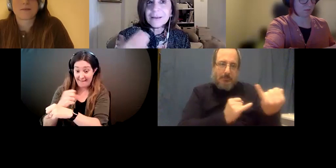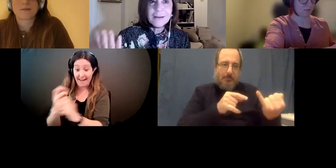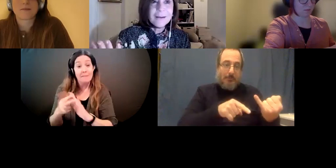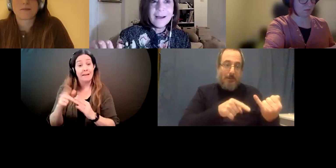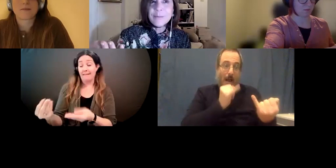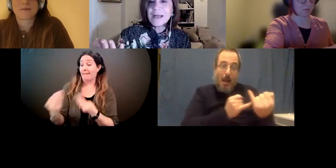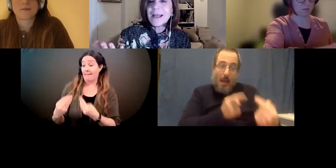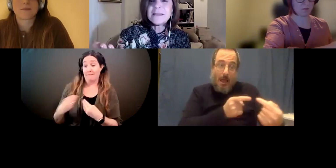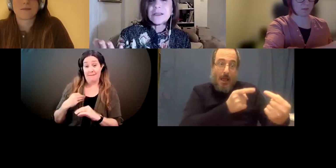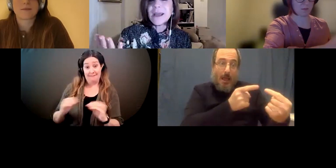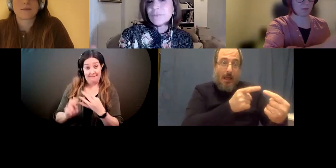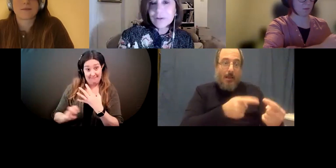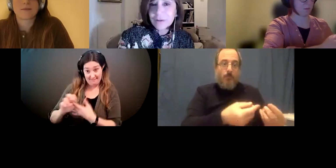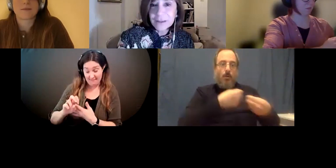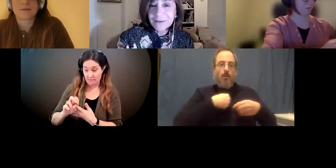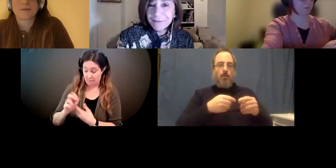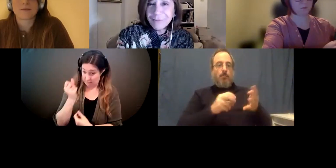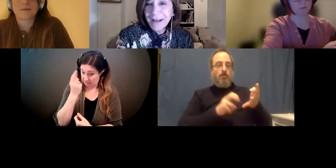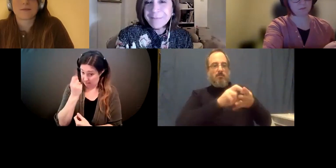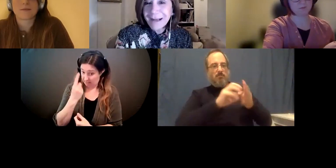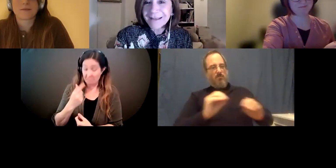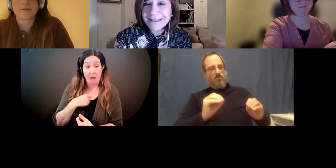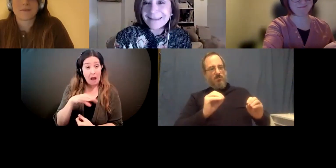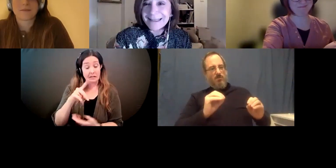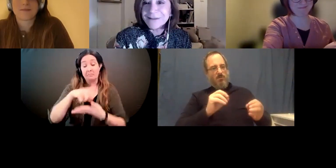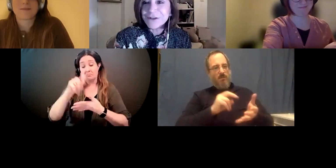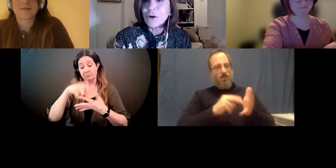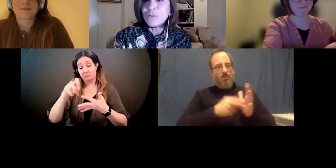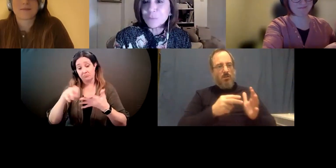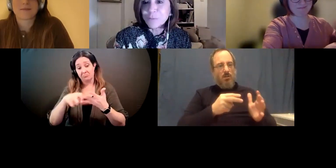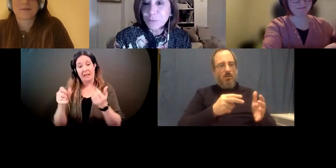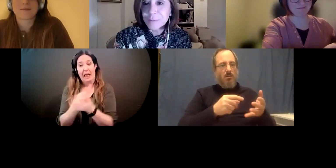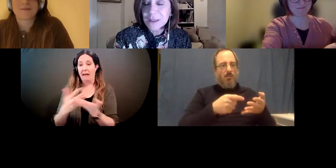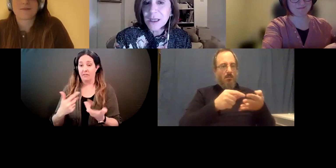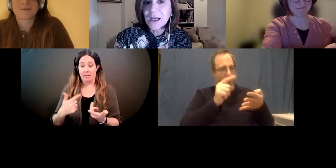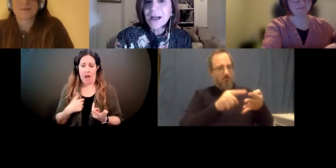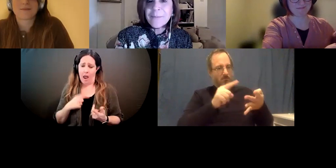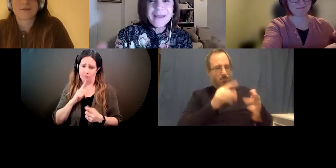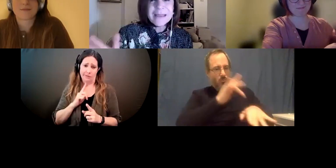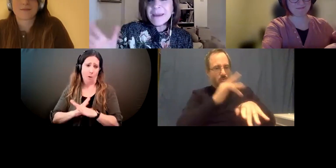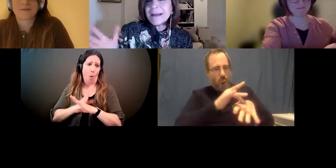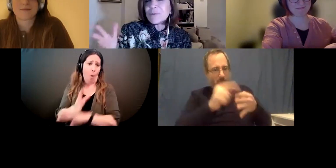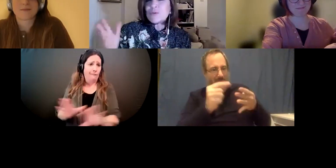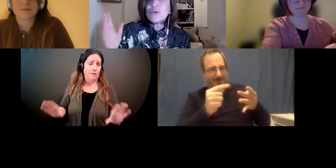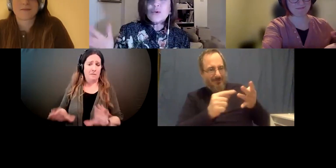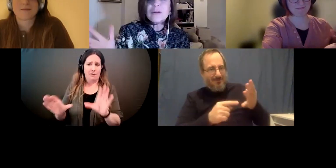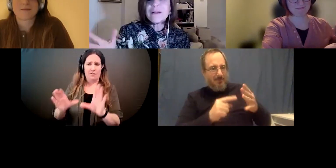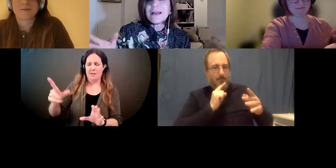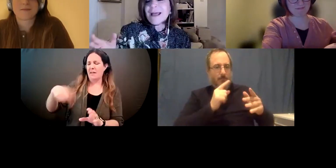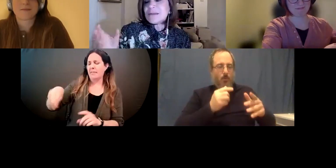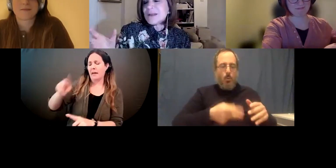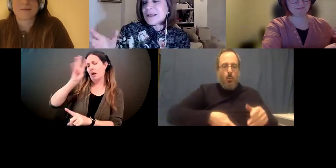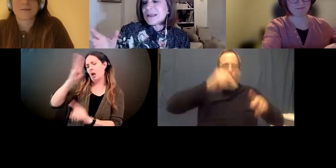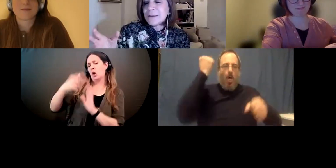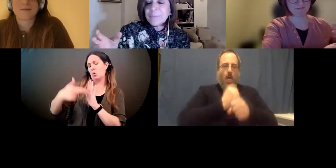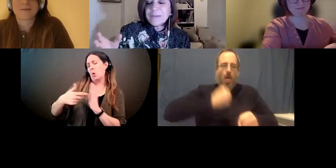really, I had done everything. Honestly, I had just overperformed. They had made up a rule that I